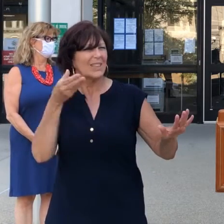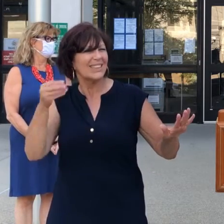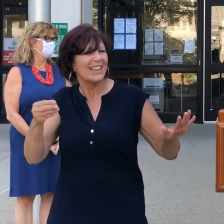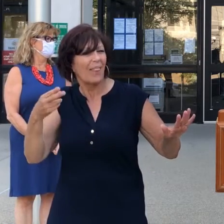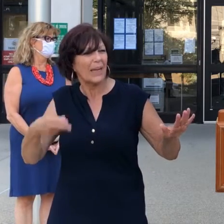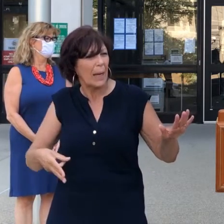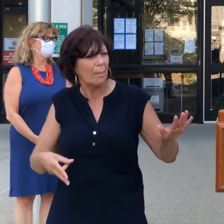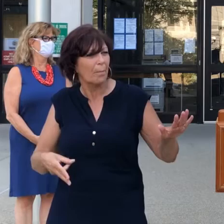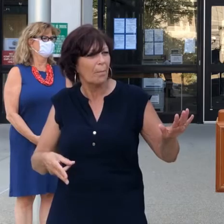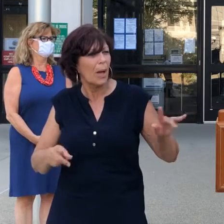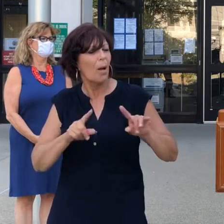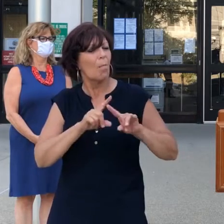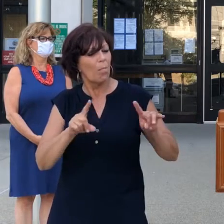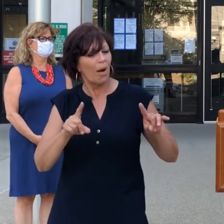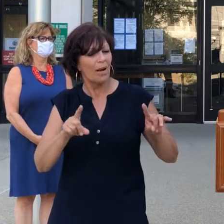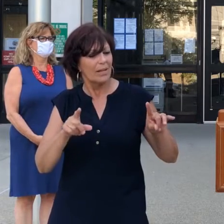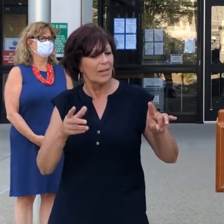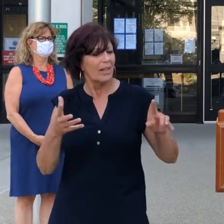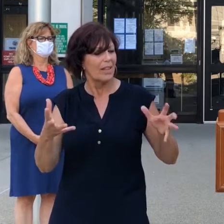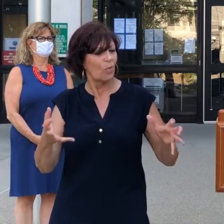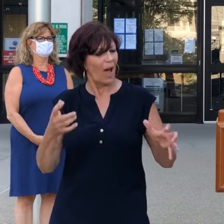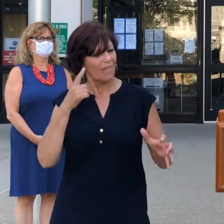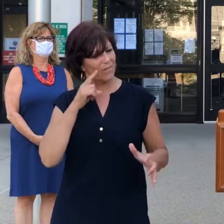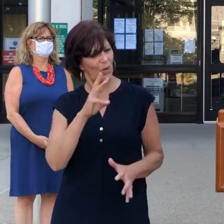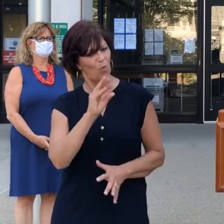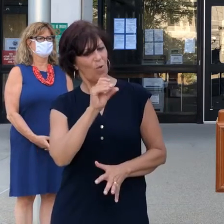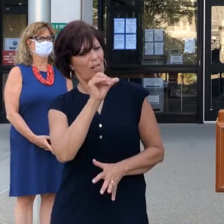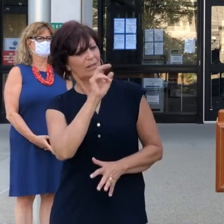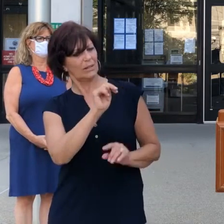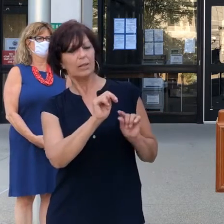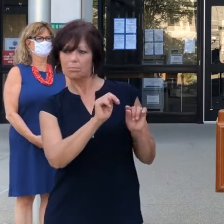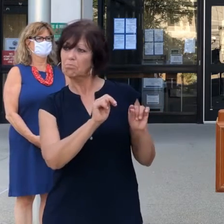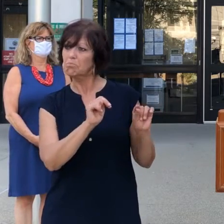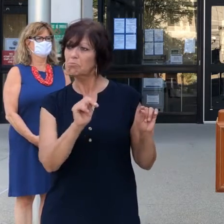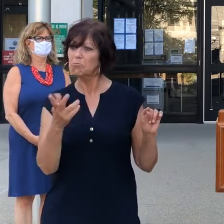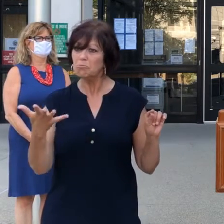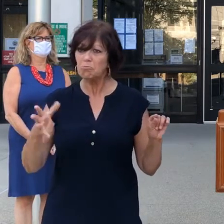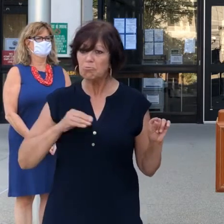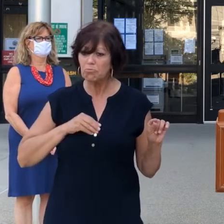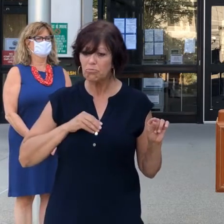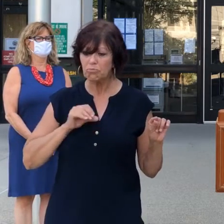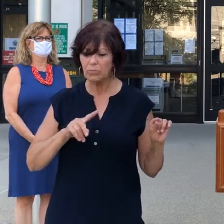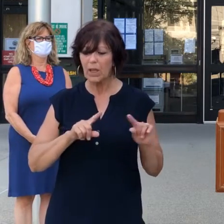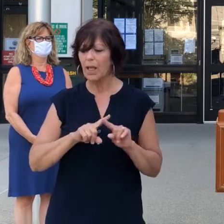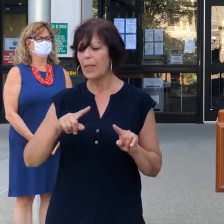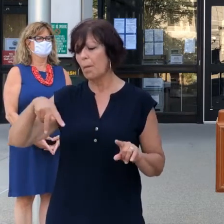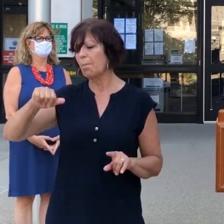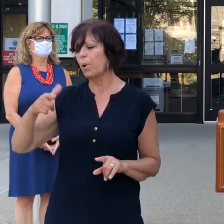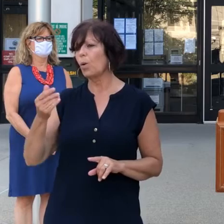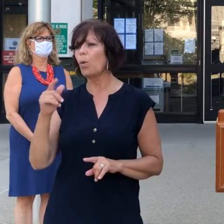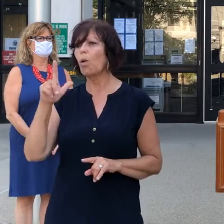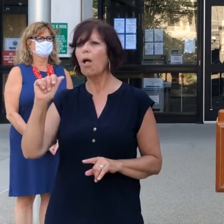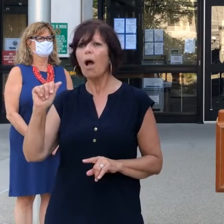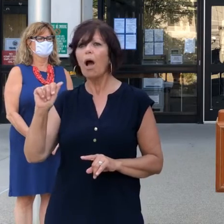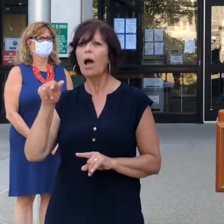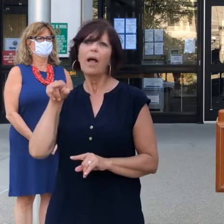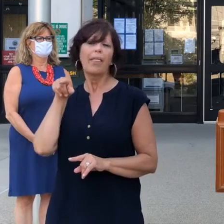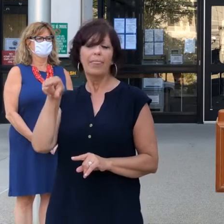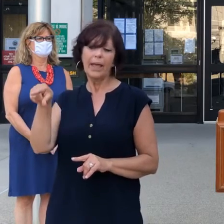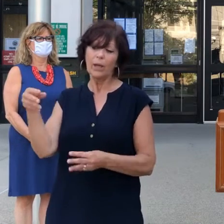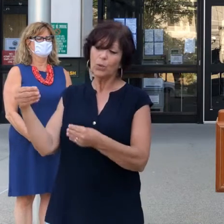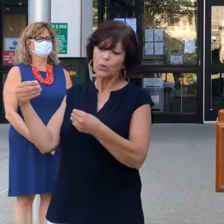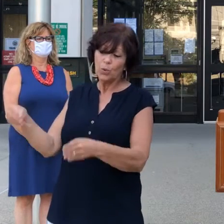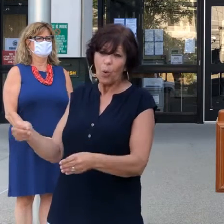rights, but they wanted the naming rights for Mr. Wilson, so we allowed them to do that. When the Pagulas came over, they had the naming rights. They sold the naming